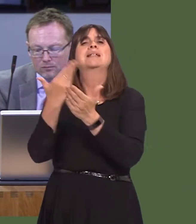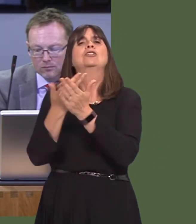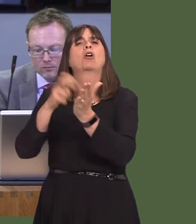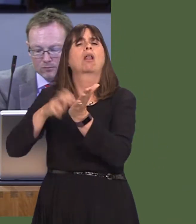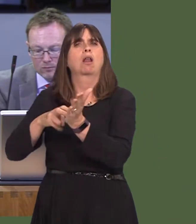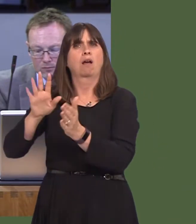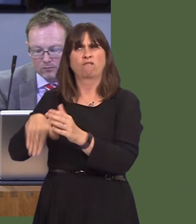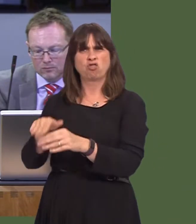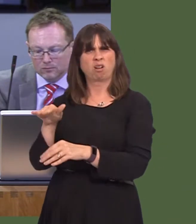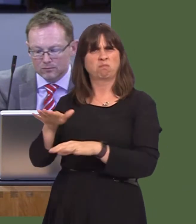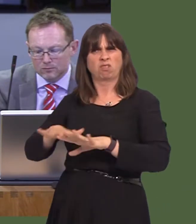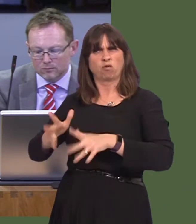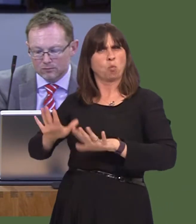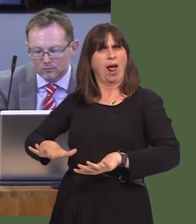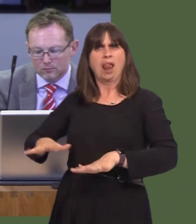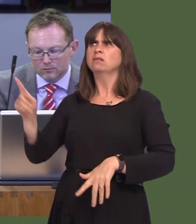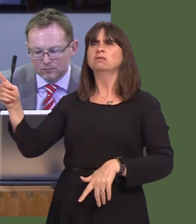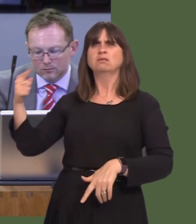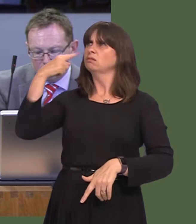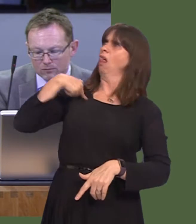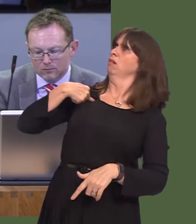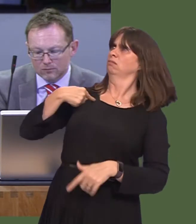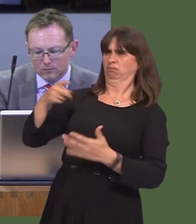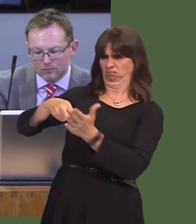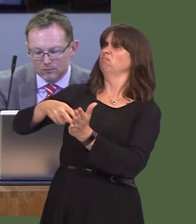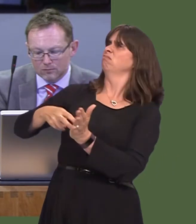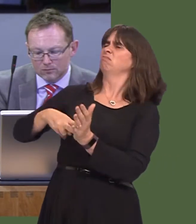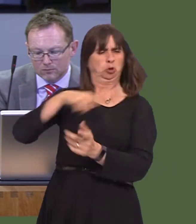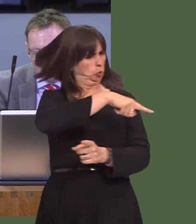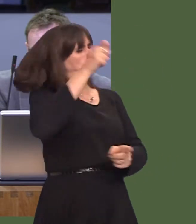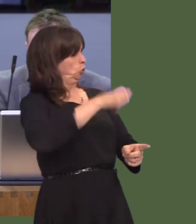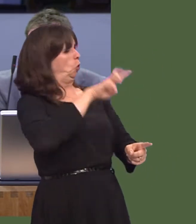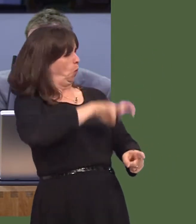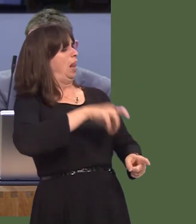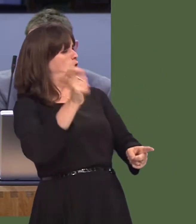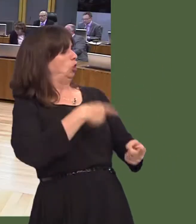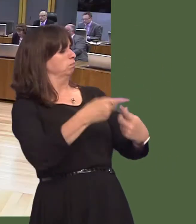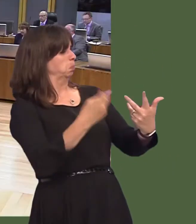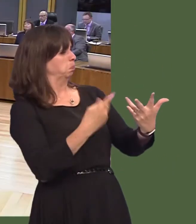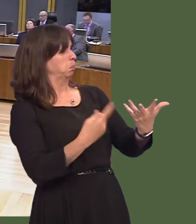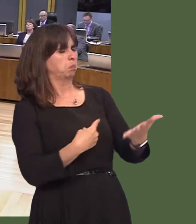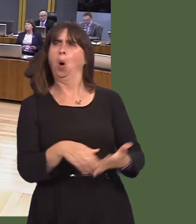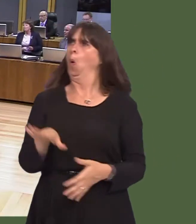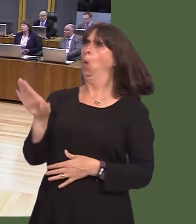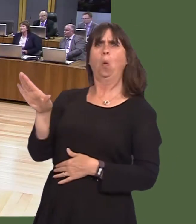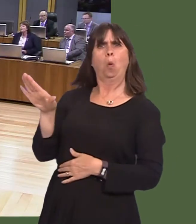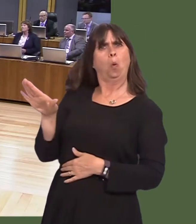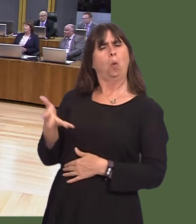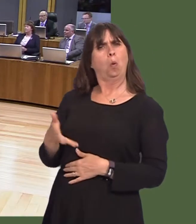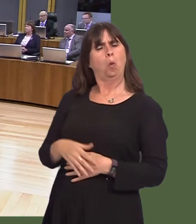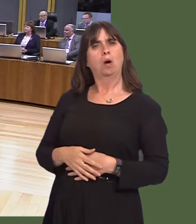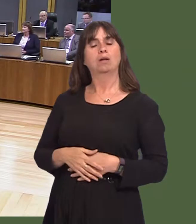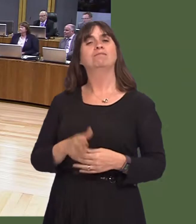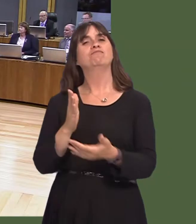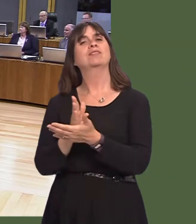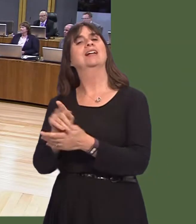outside of our country as to what we should be doing in our country and on our land and by our people? Well, those are matters